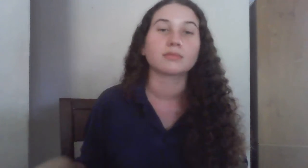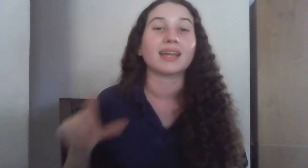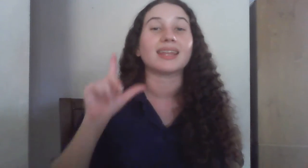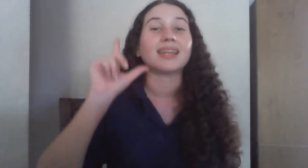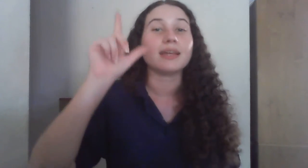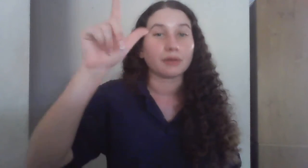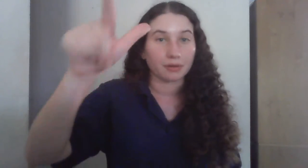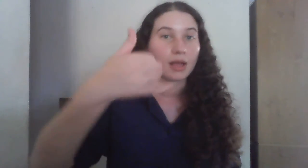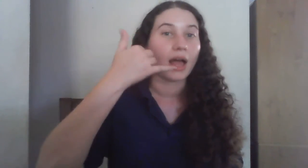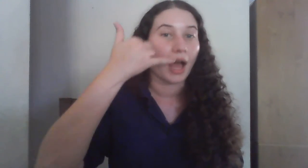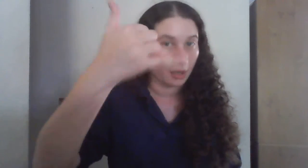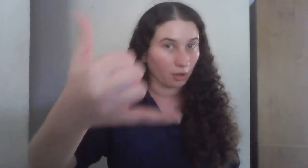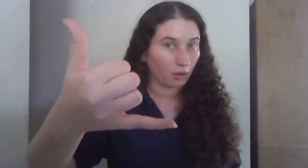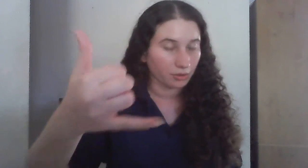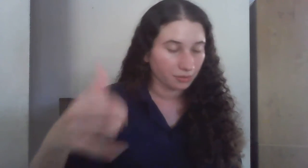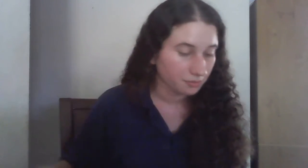Right? Later, I call you.